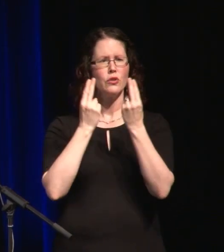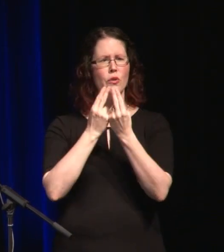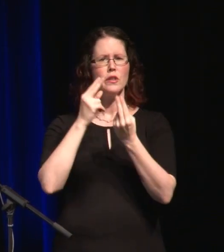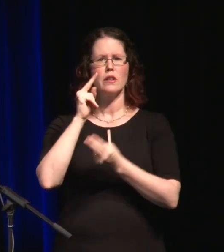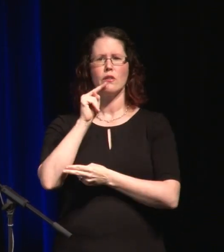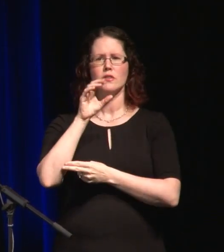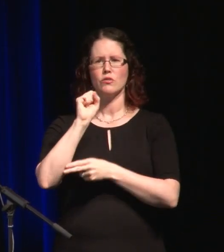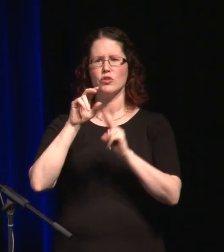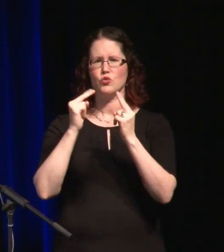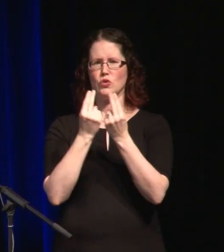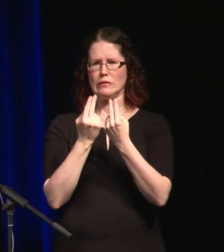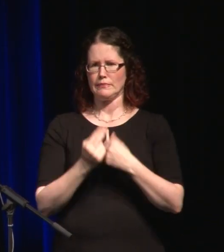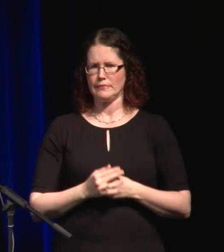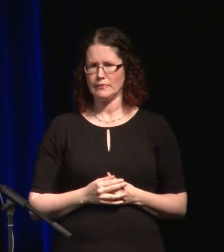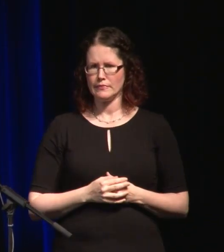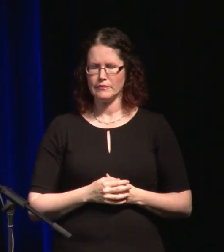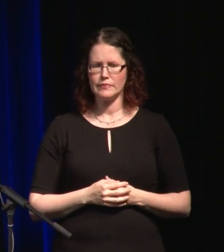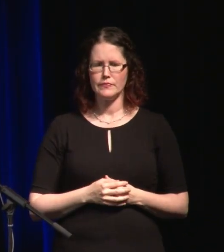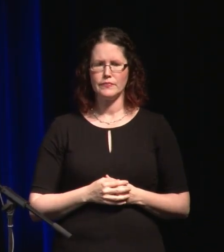Scotia Indians.